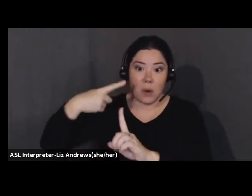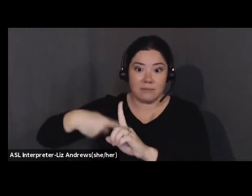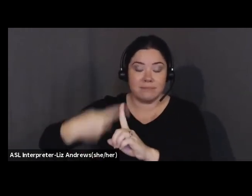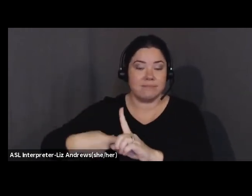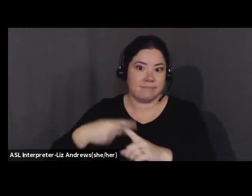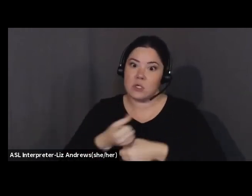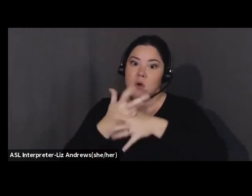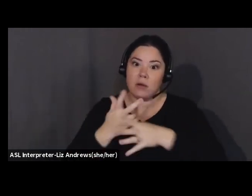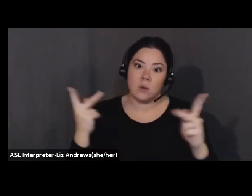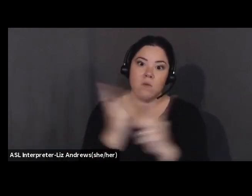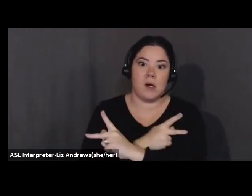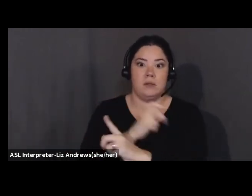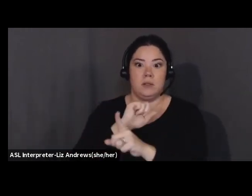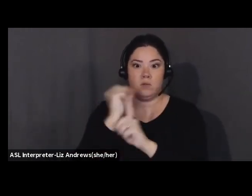crunch.